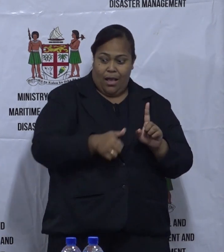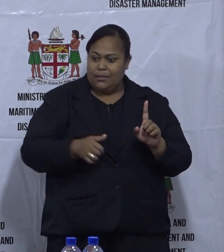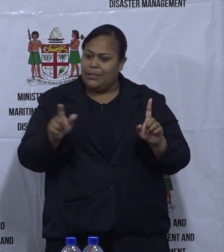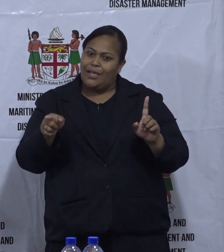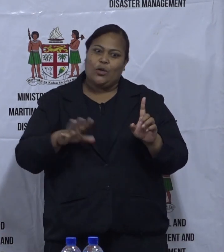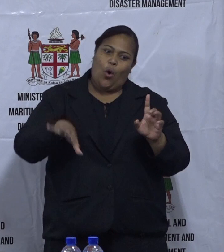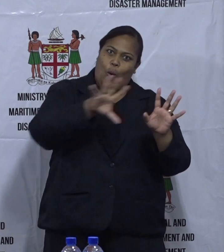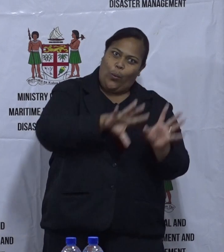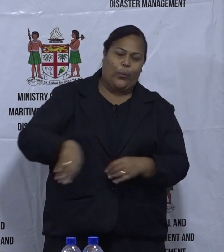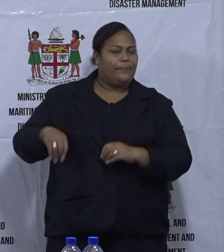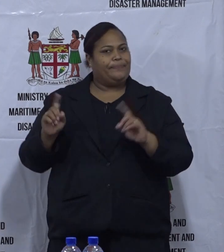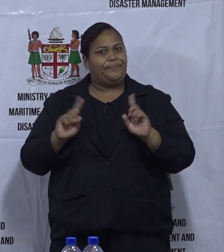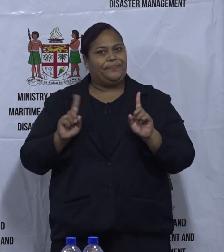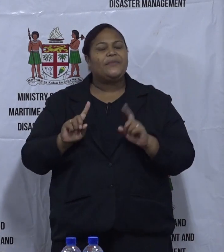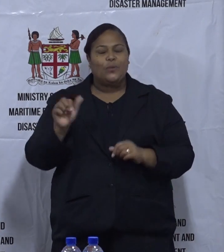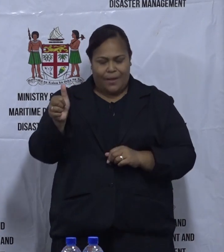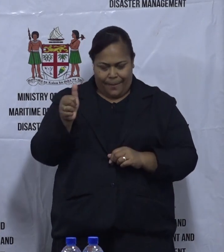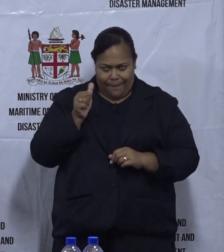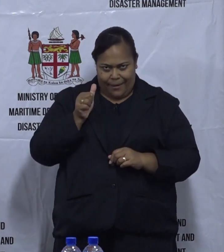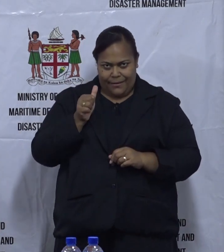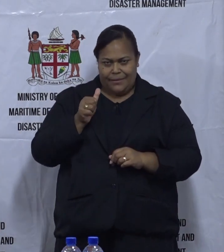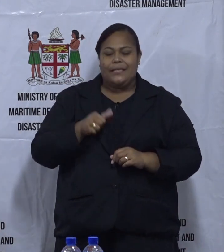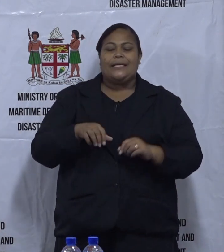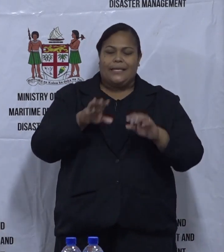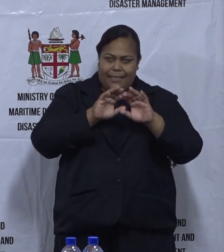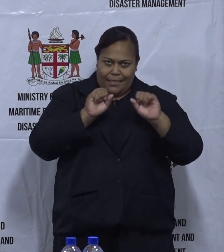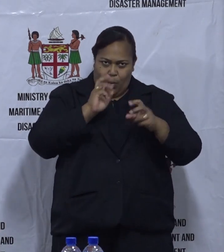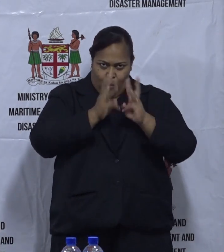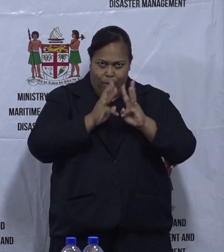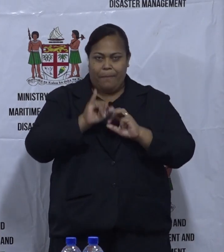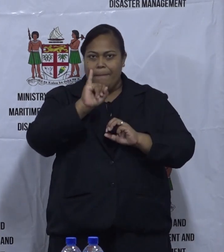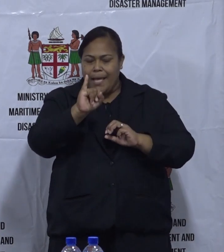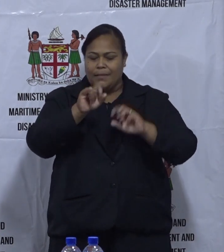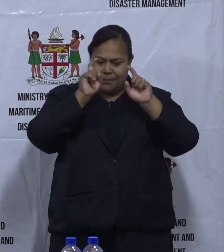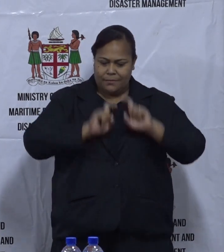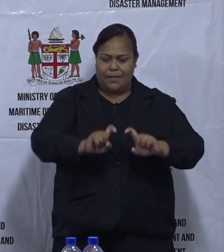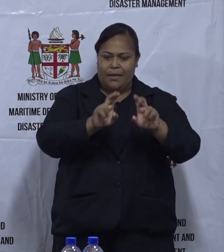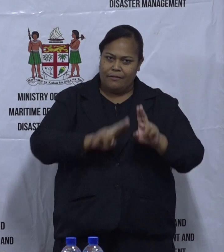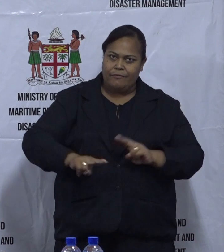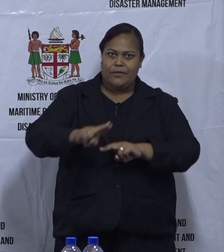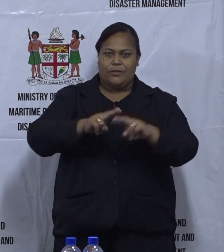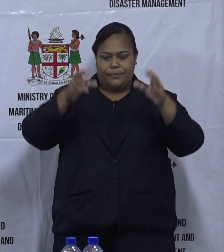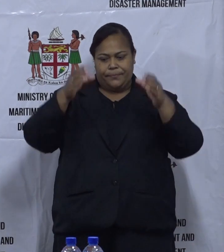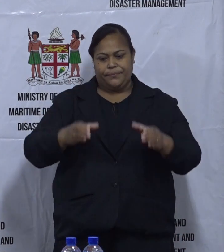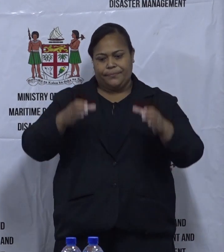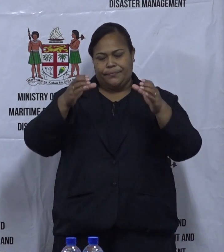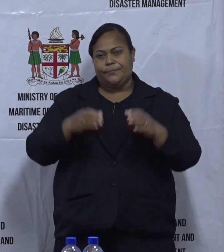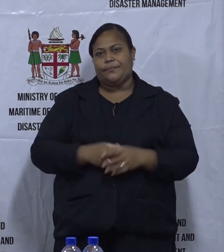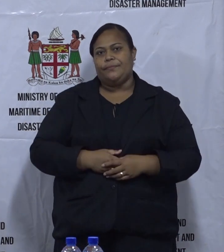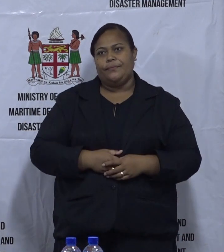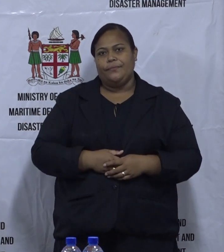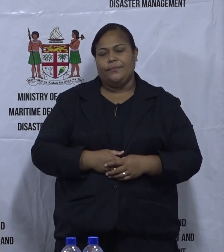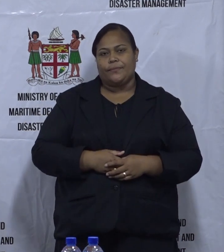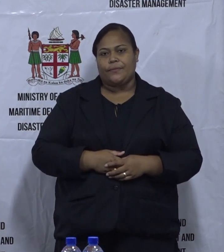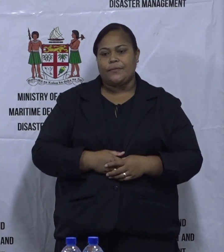going to come back because the whole system remains, as I've stated, until around midweek. So it's